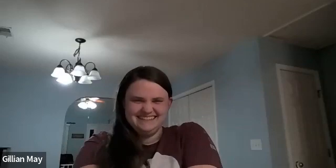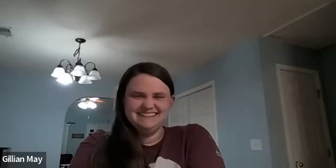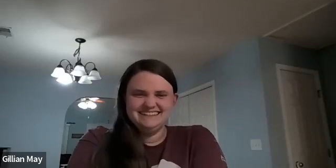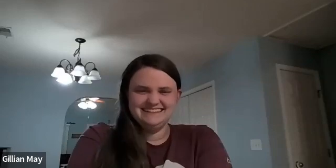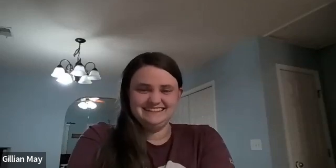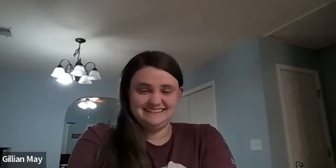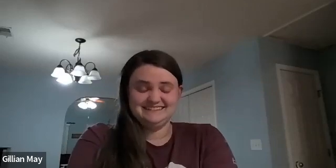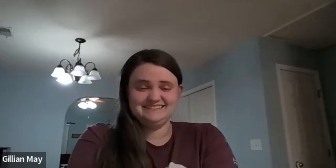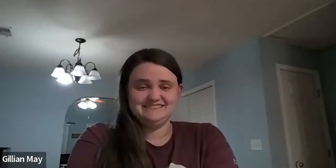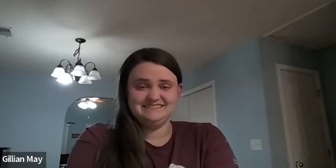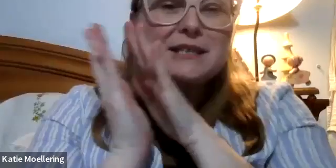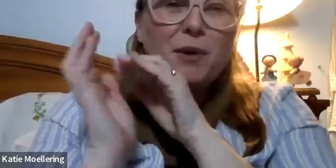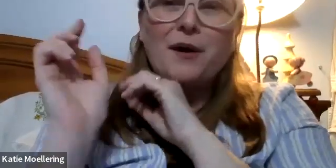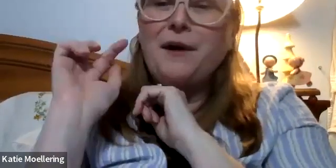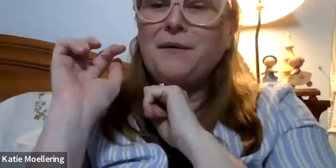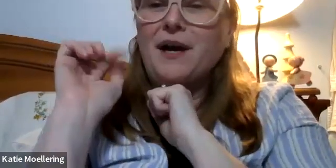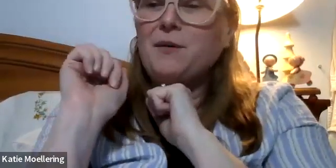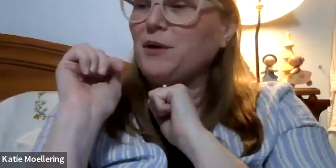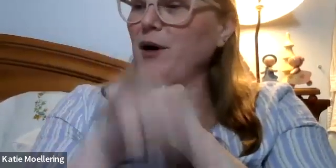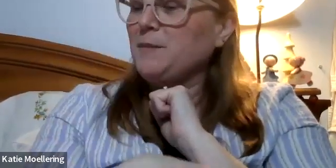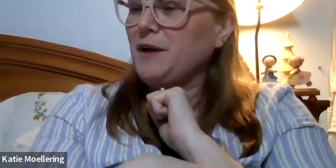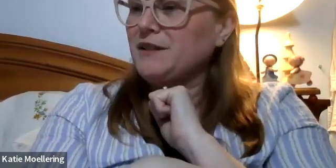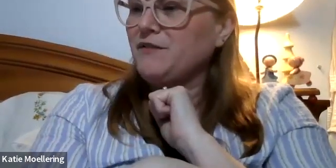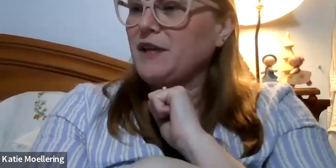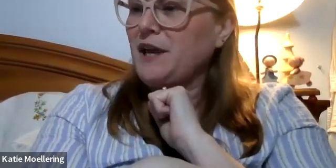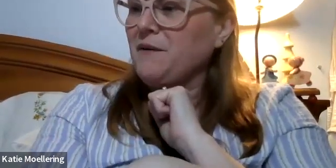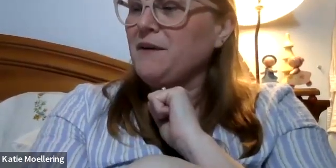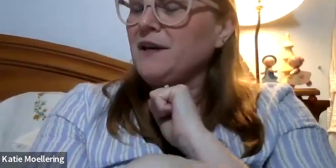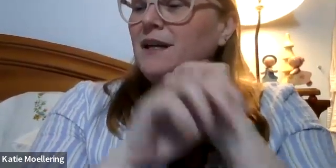Okay, well, when I get in tomorrow, I will upload this video